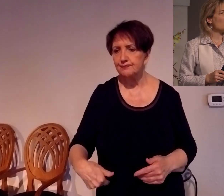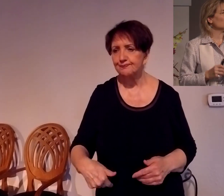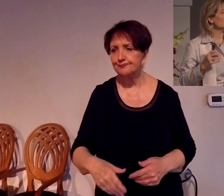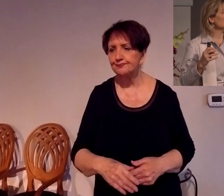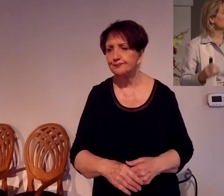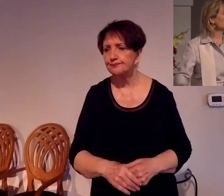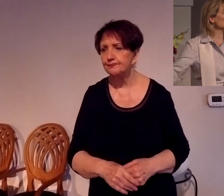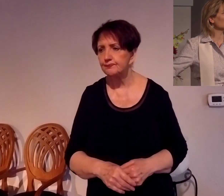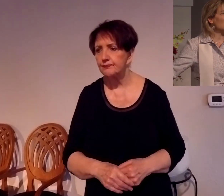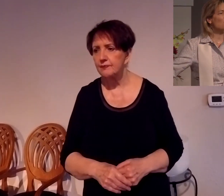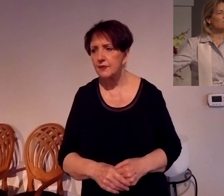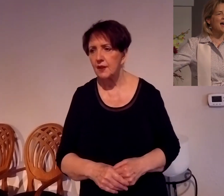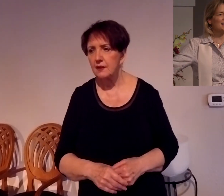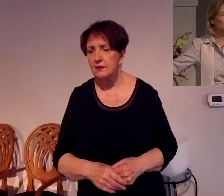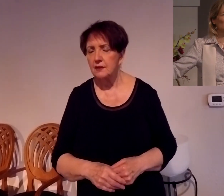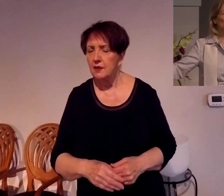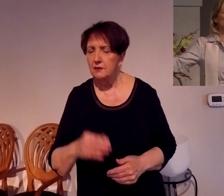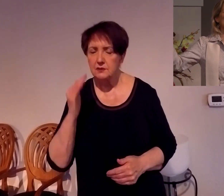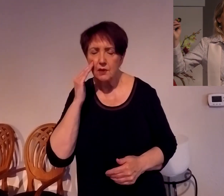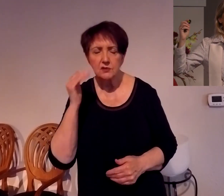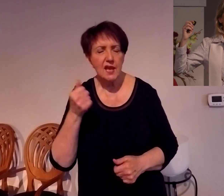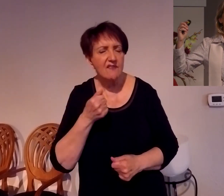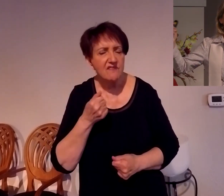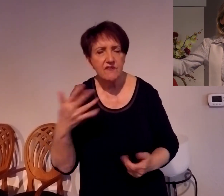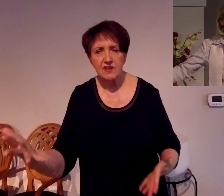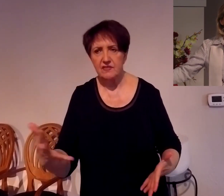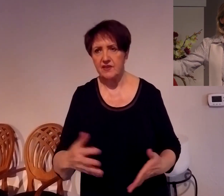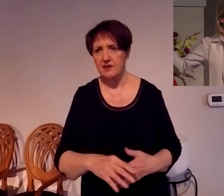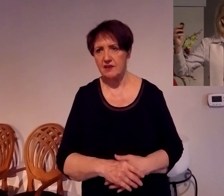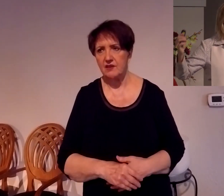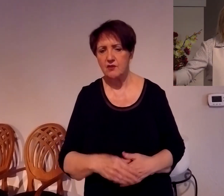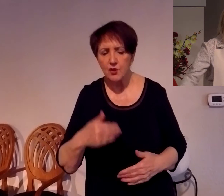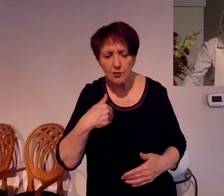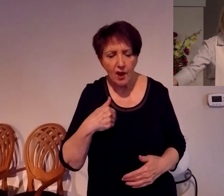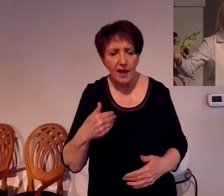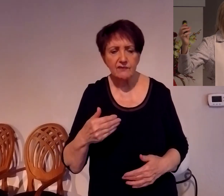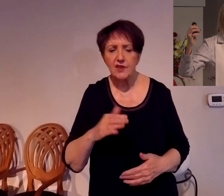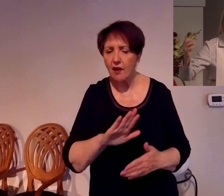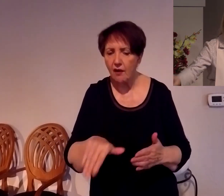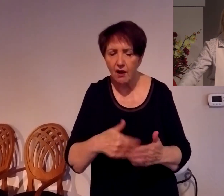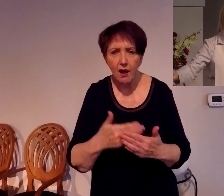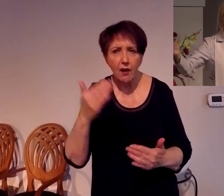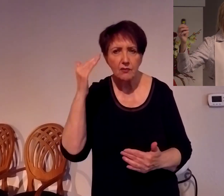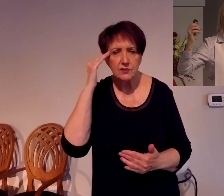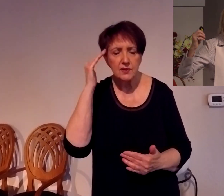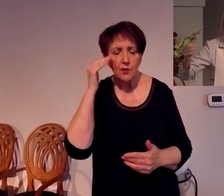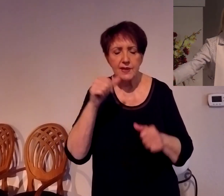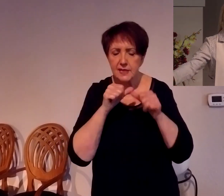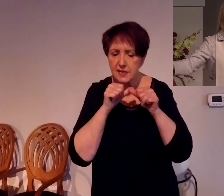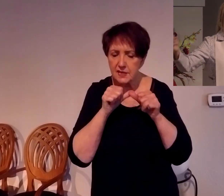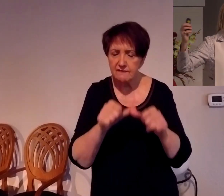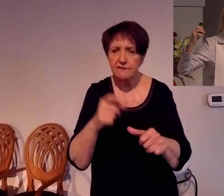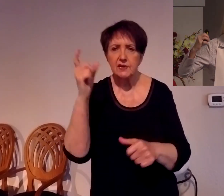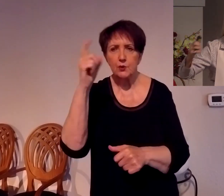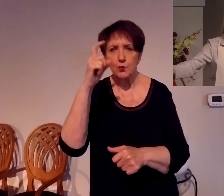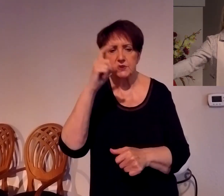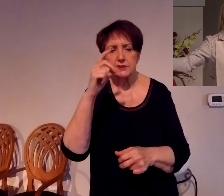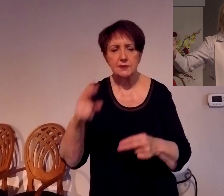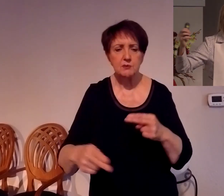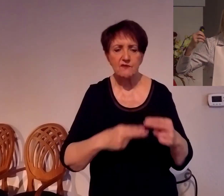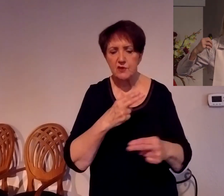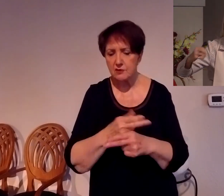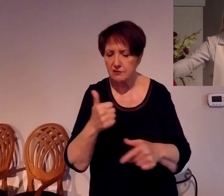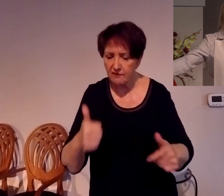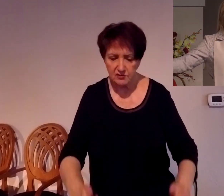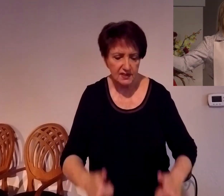It's omniscient. Imagine you have the all-knowing, infinite wisdom of